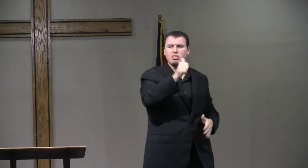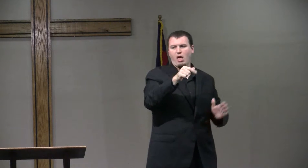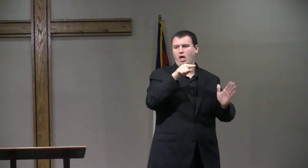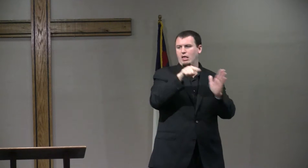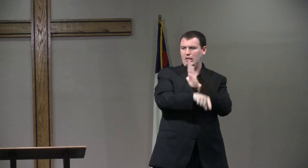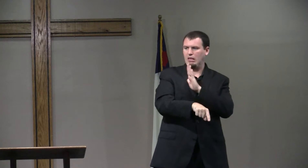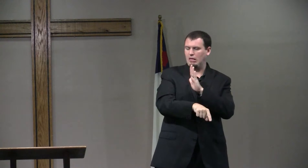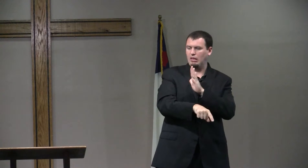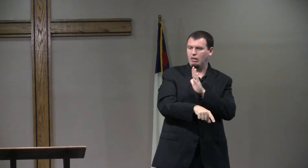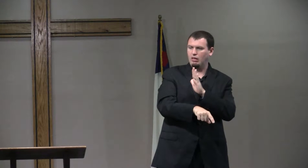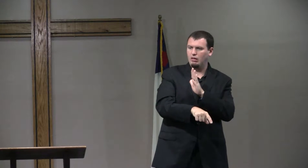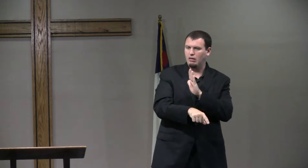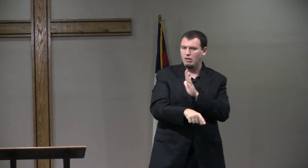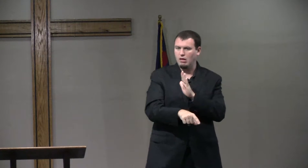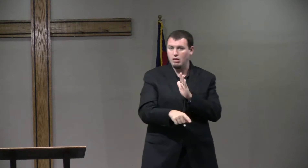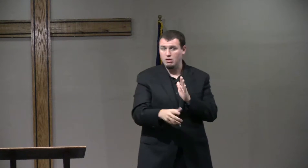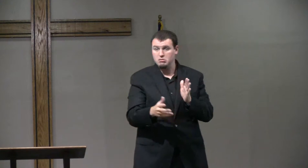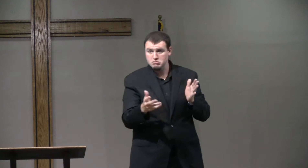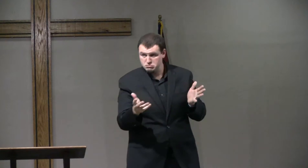says, thou shalt not kill.